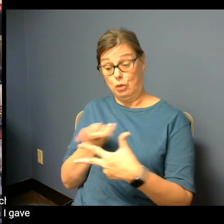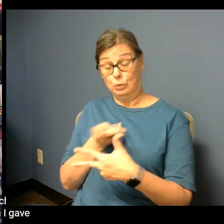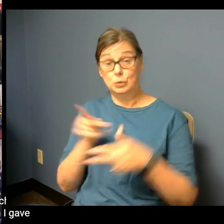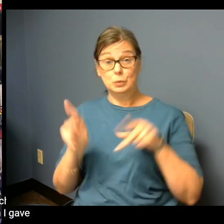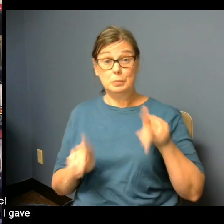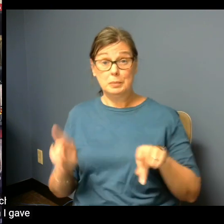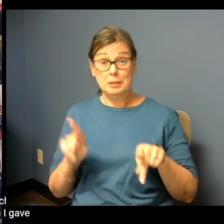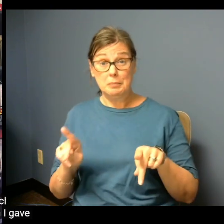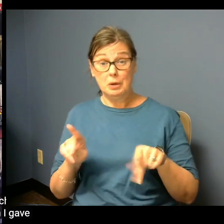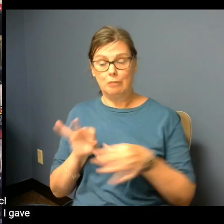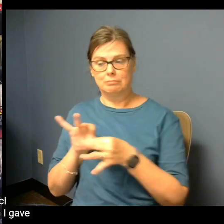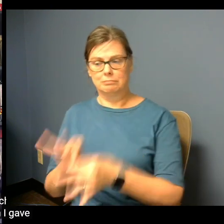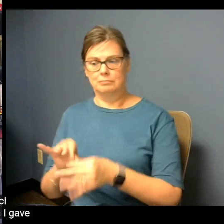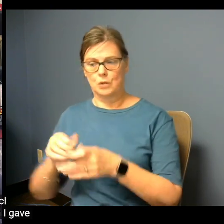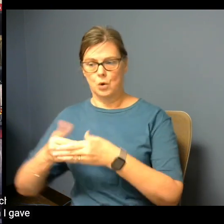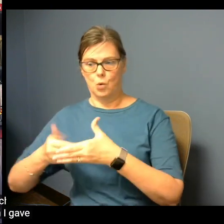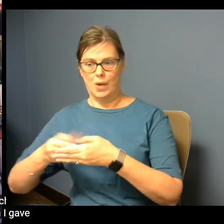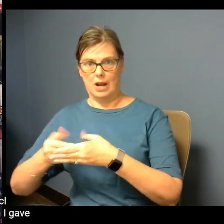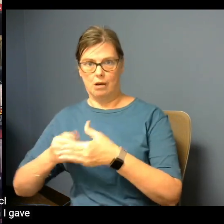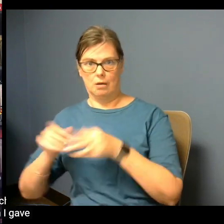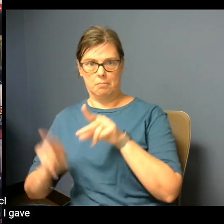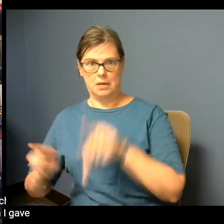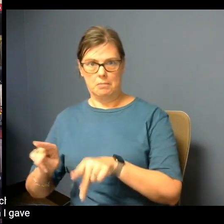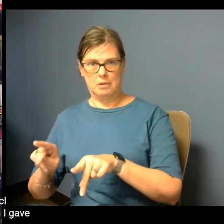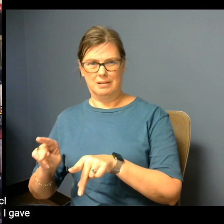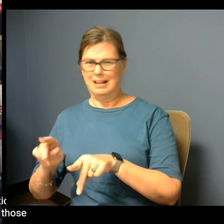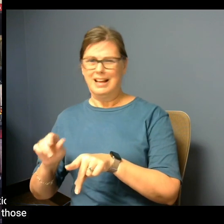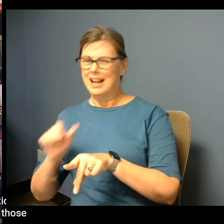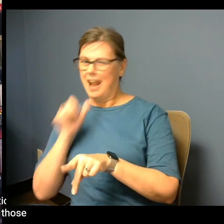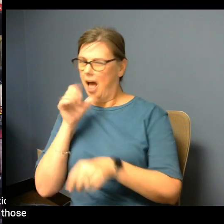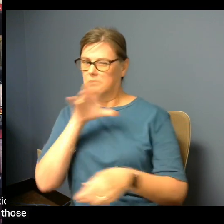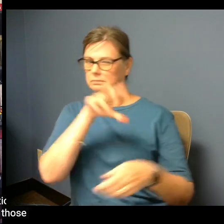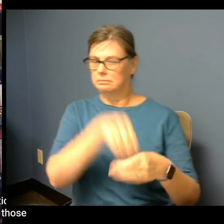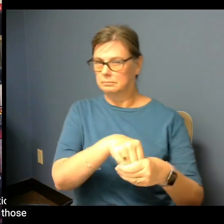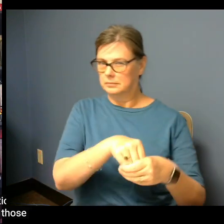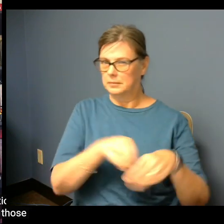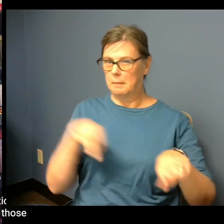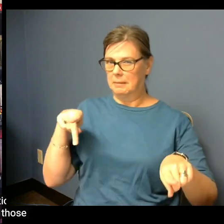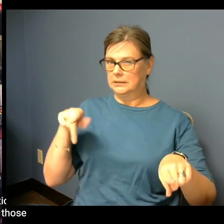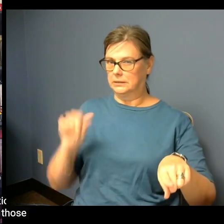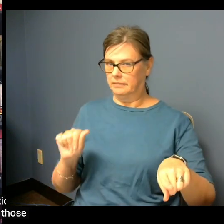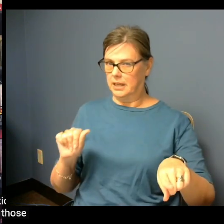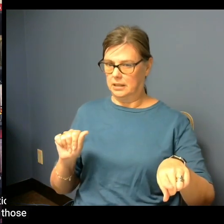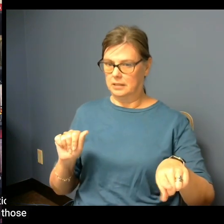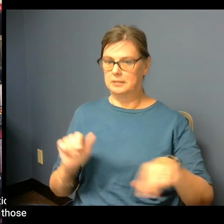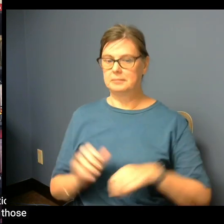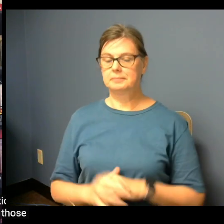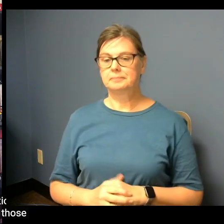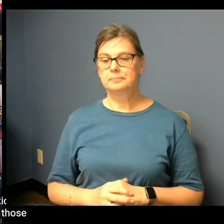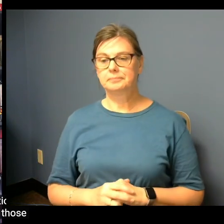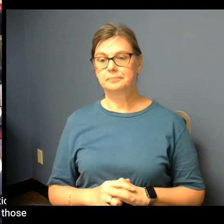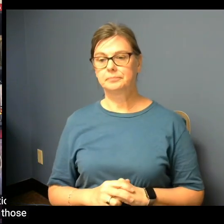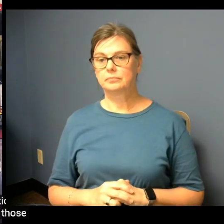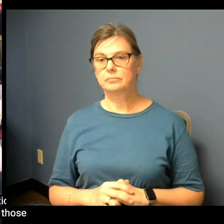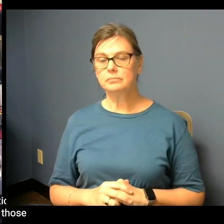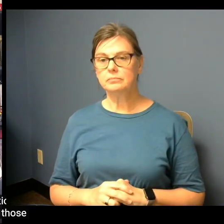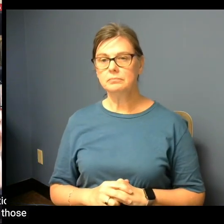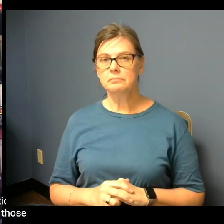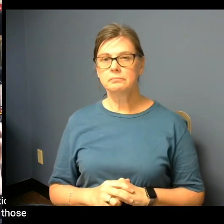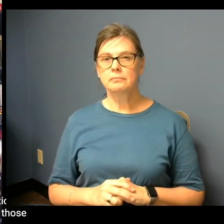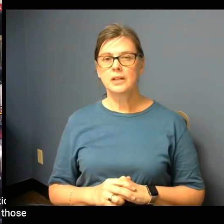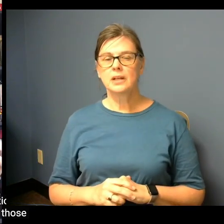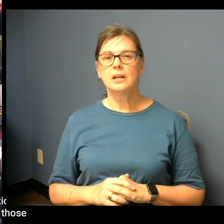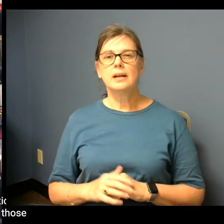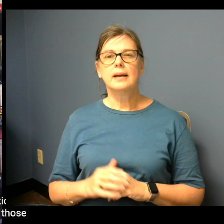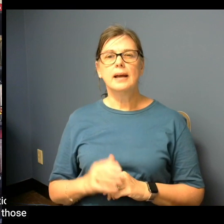Quaker, which is why you've got them there. And then I gave you some uh, places you could